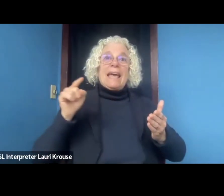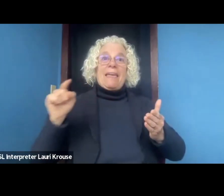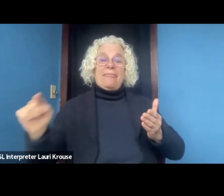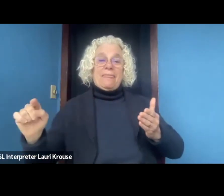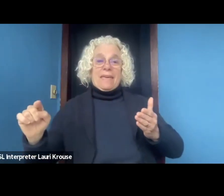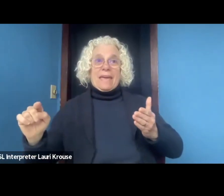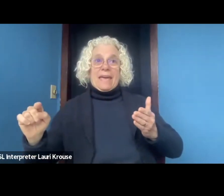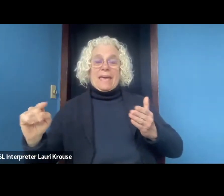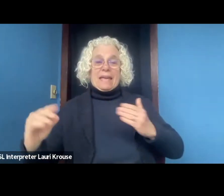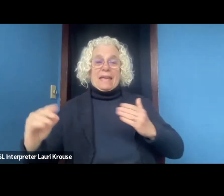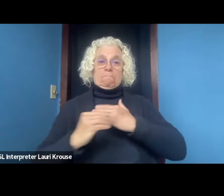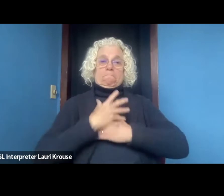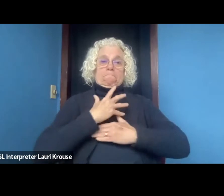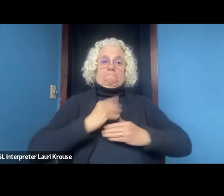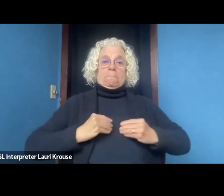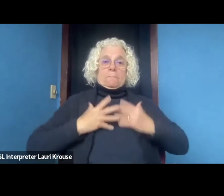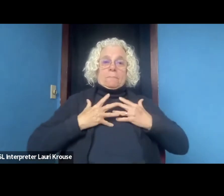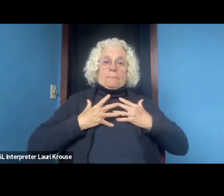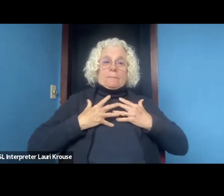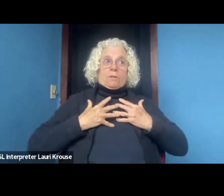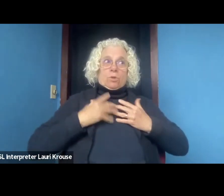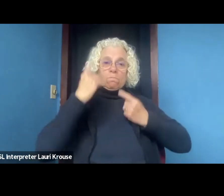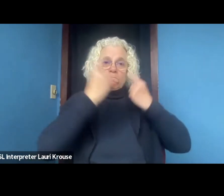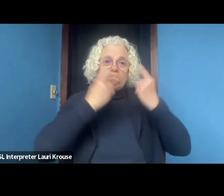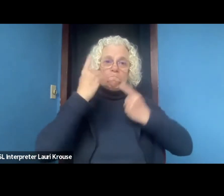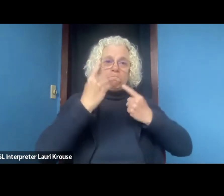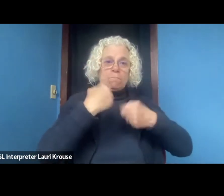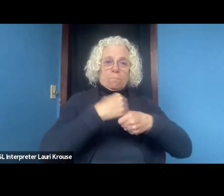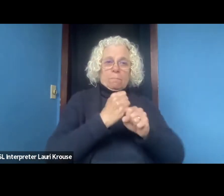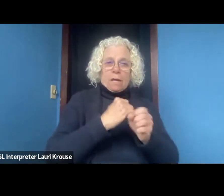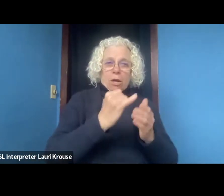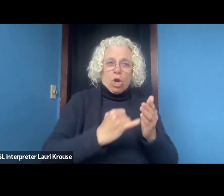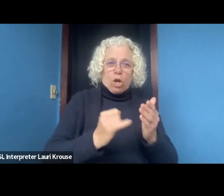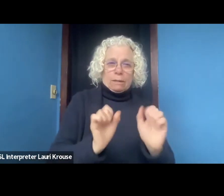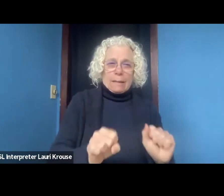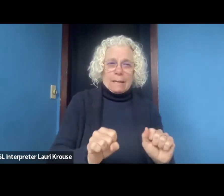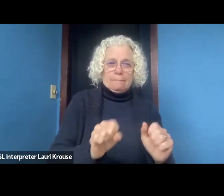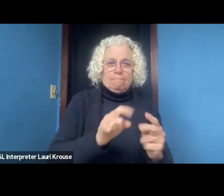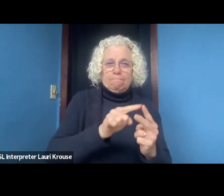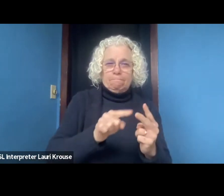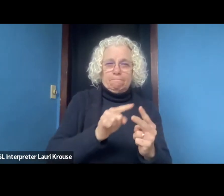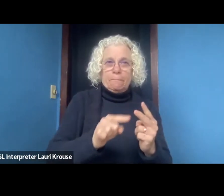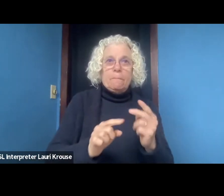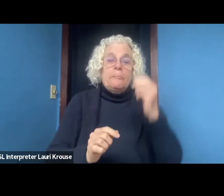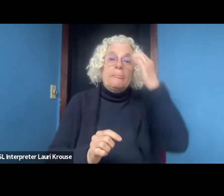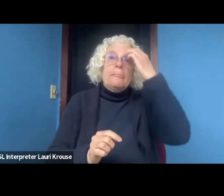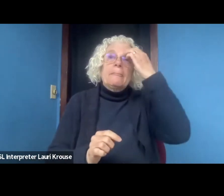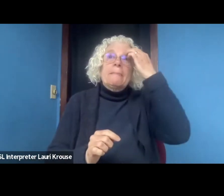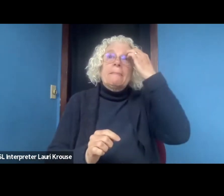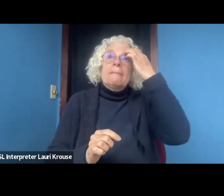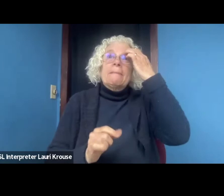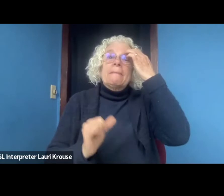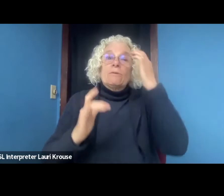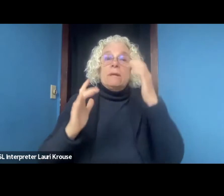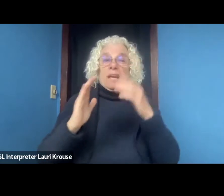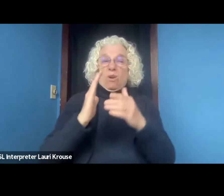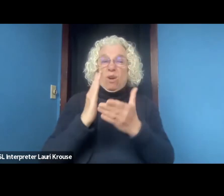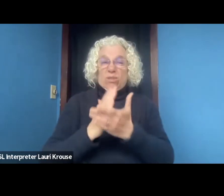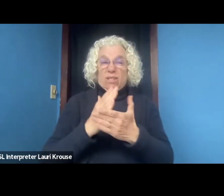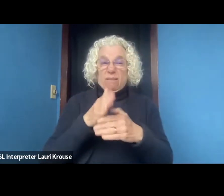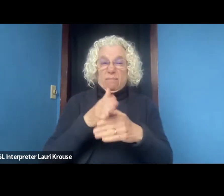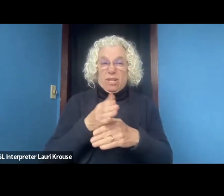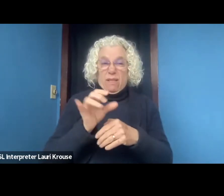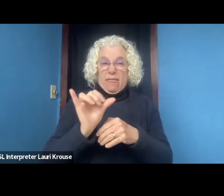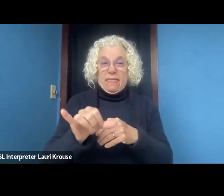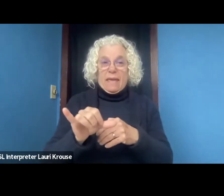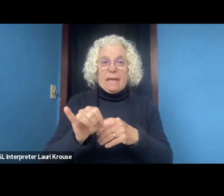can stop sharing screen, please, so that I can see everyone. I think I need to go to gallery view. And for